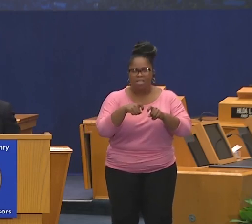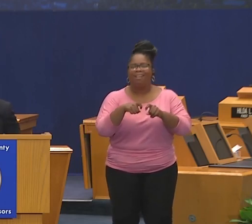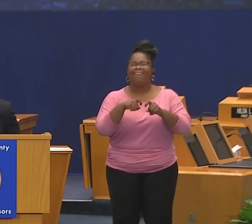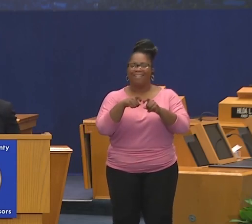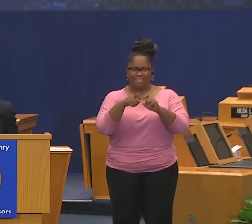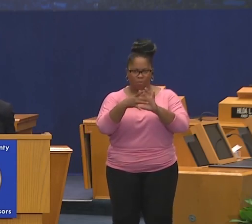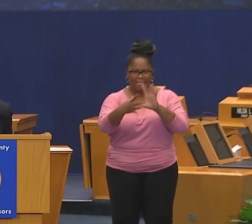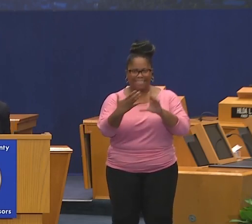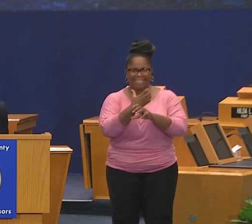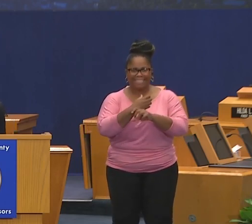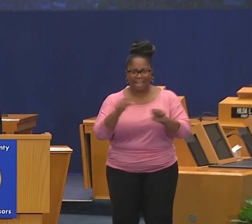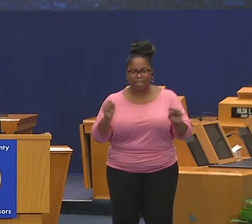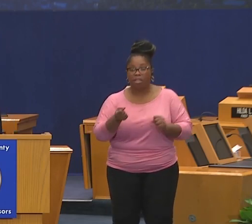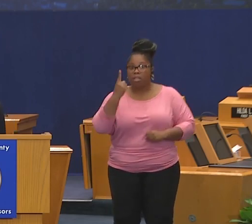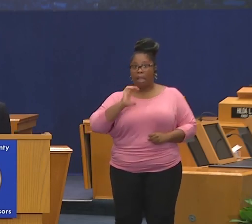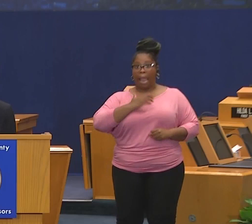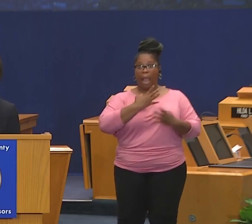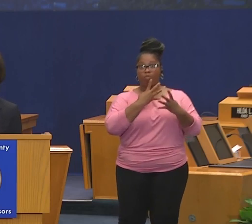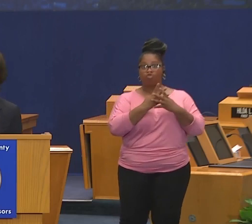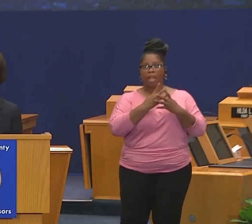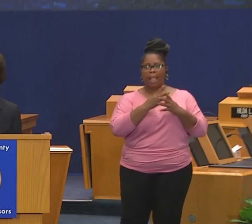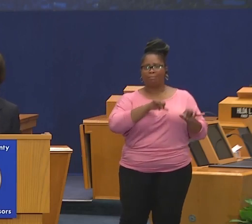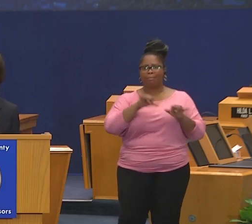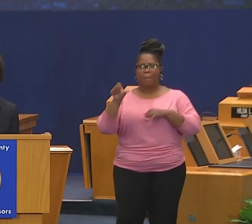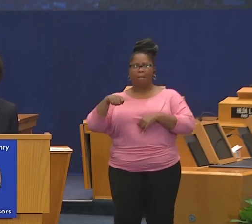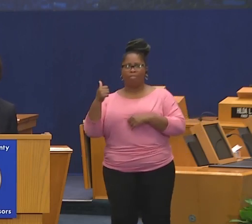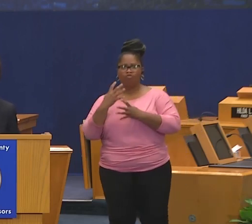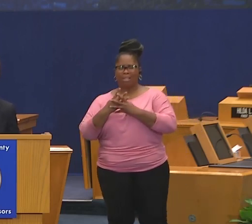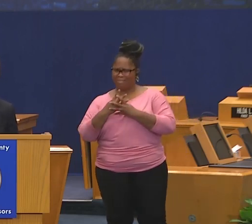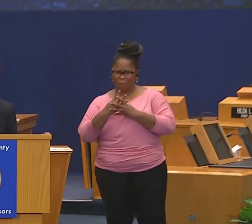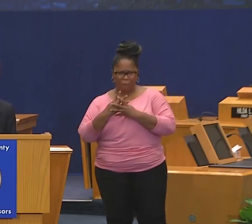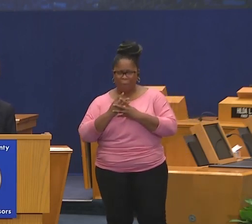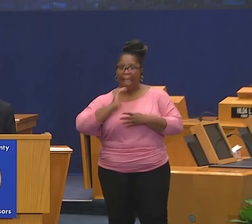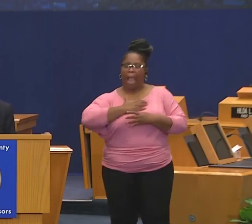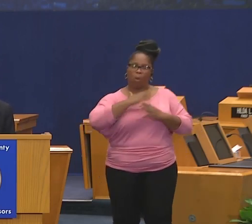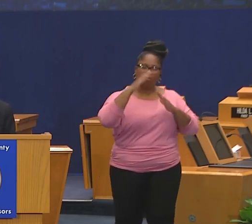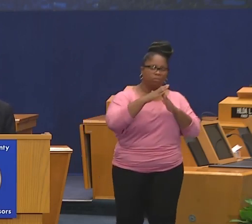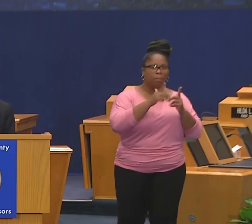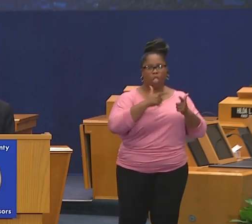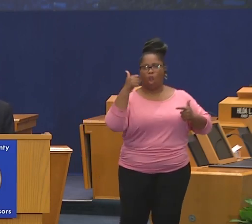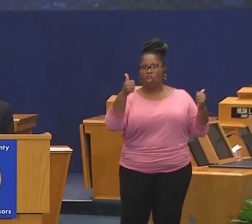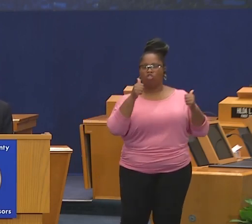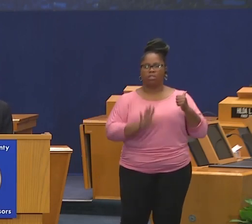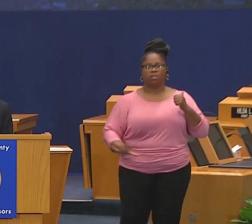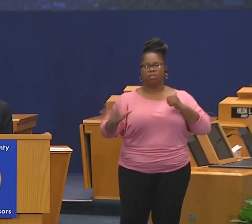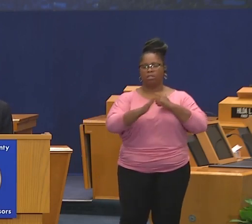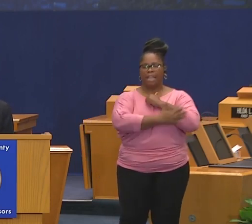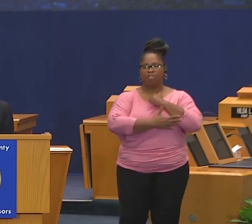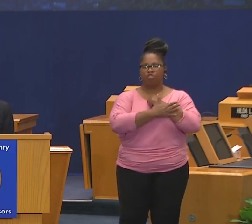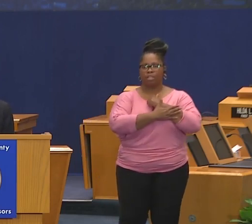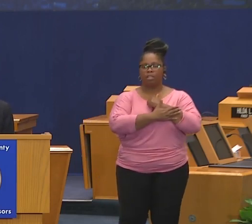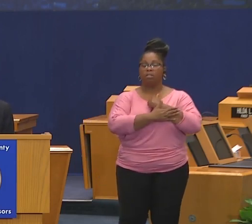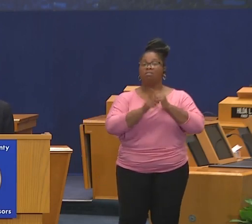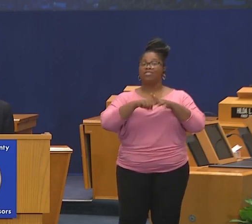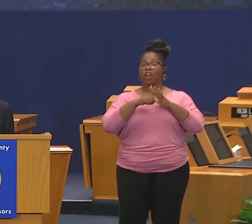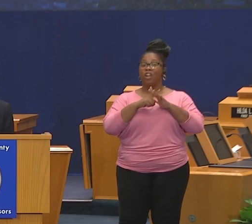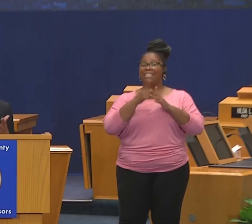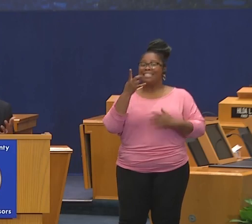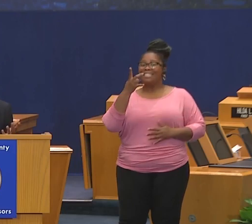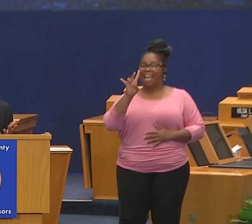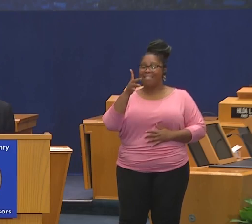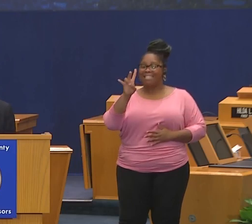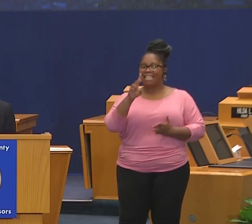we have to remember, is like no other jail. It's the largest jail in the nation. And the sheriff started out with 17,000 people,